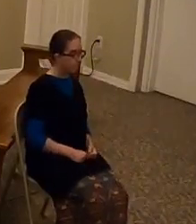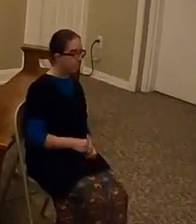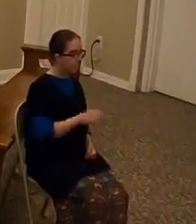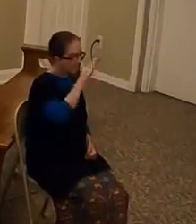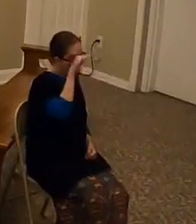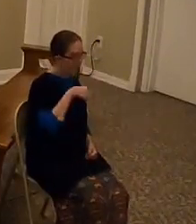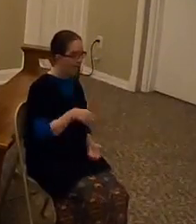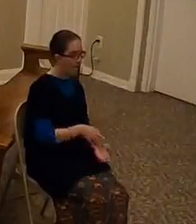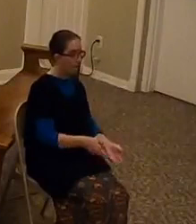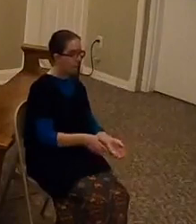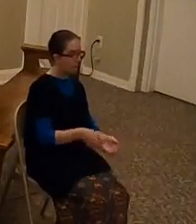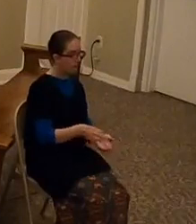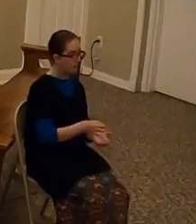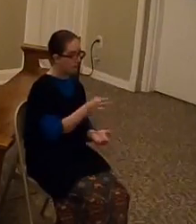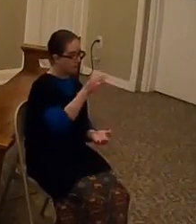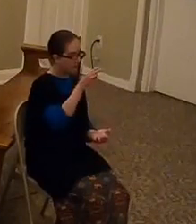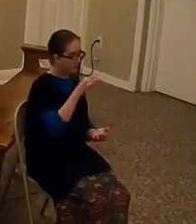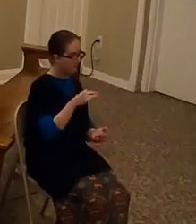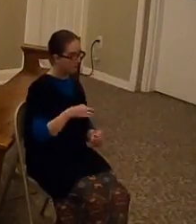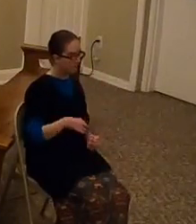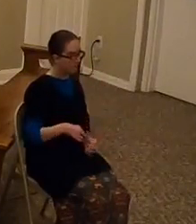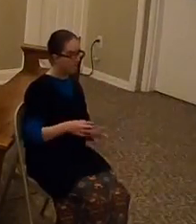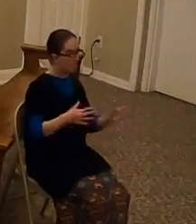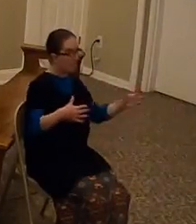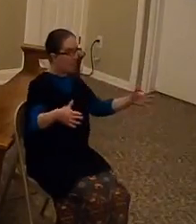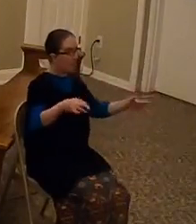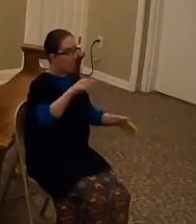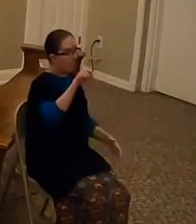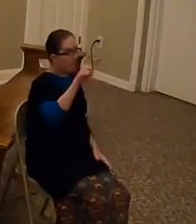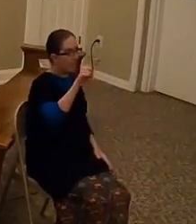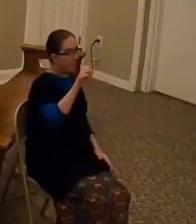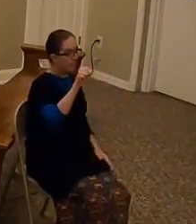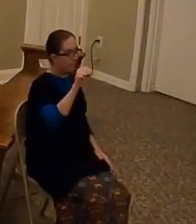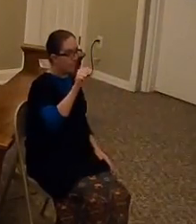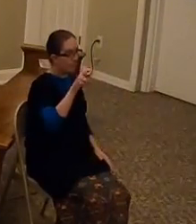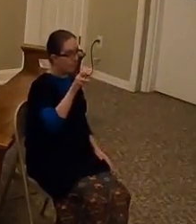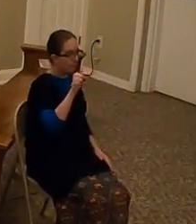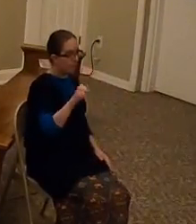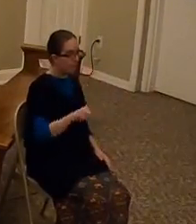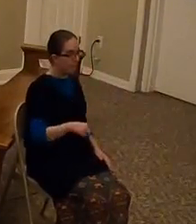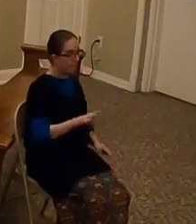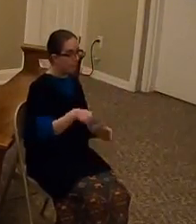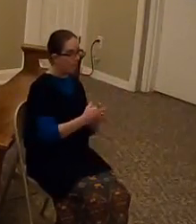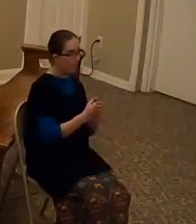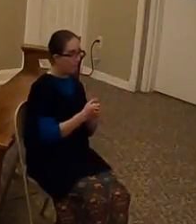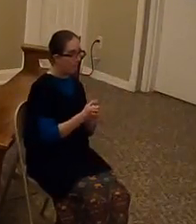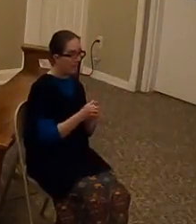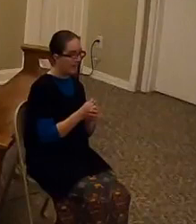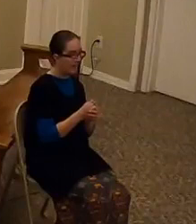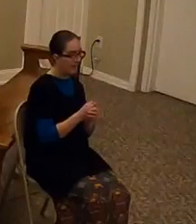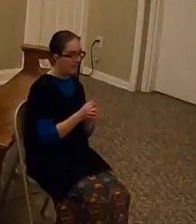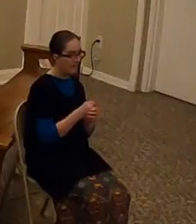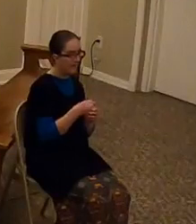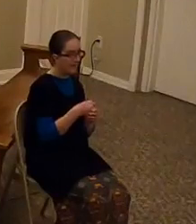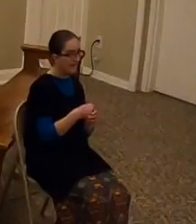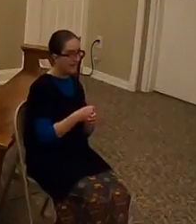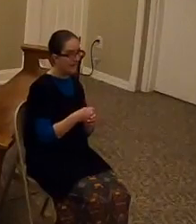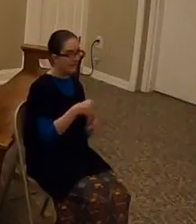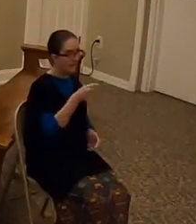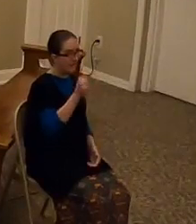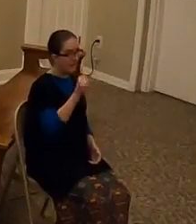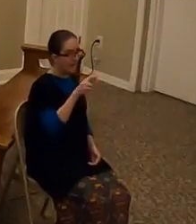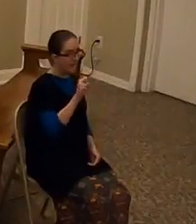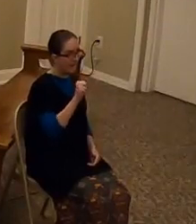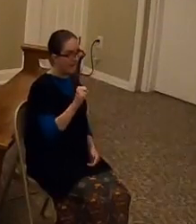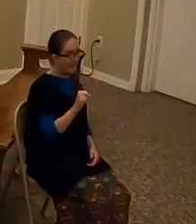Never pick figs? Okay. They got these great old big leaves on them. And these leaves got all these little tiny hairs on the back side of